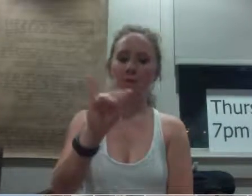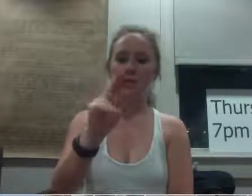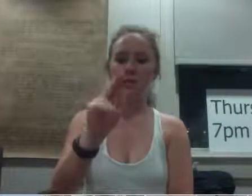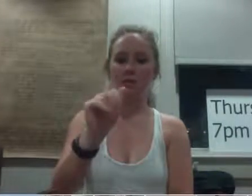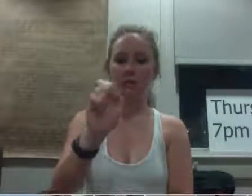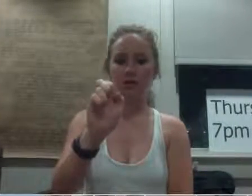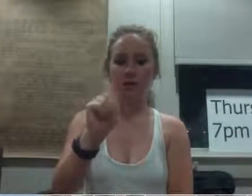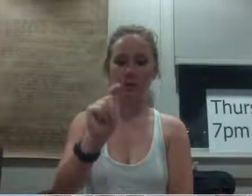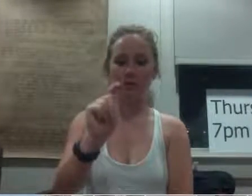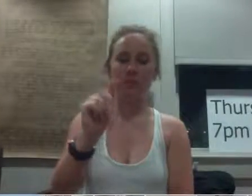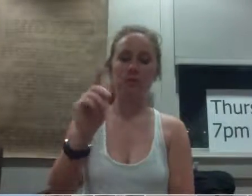called the cabinet.